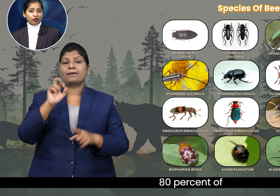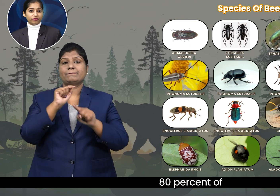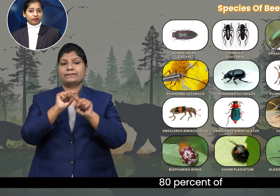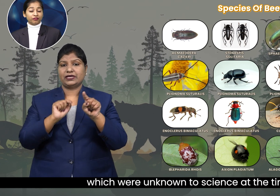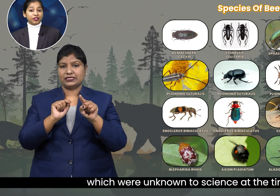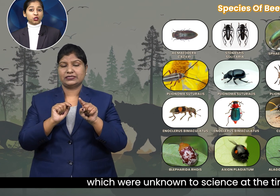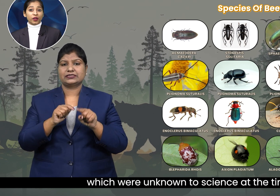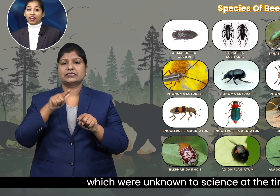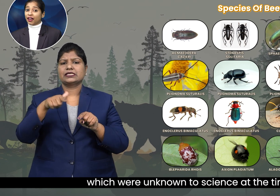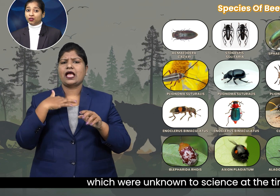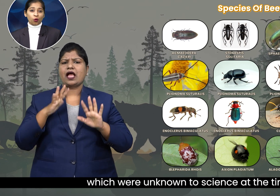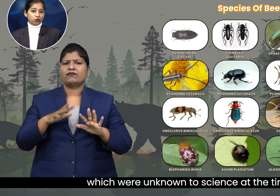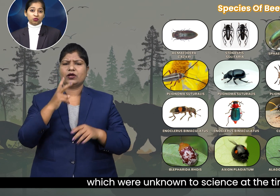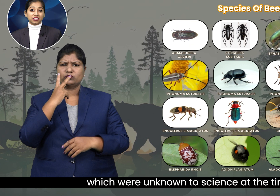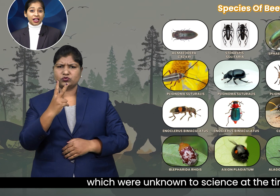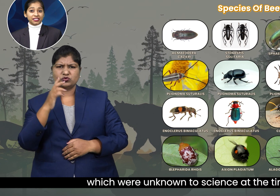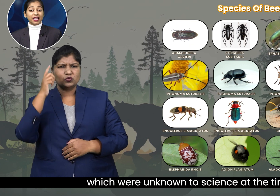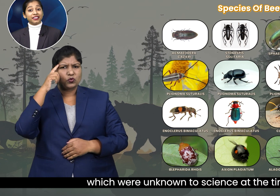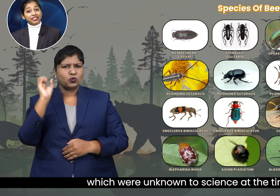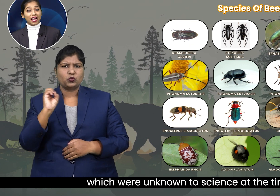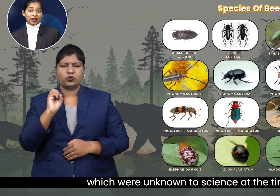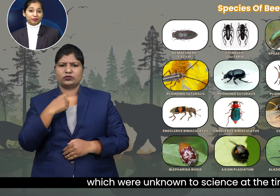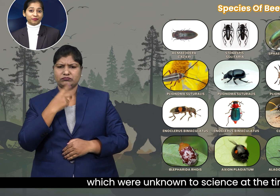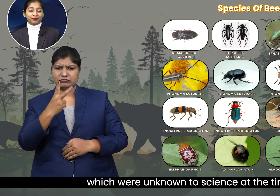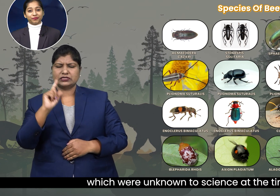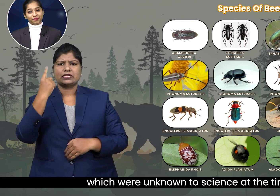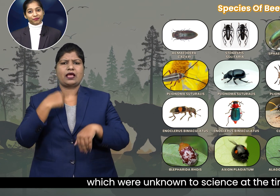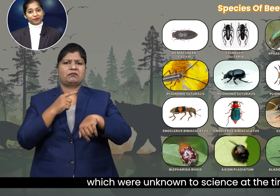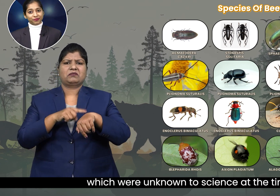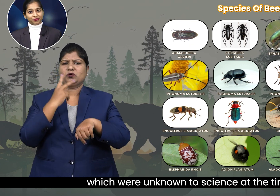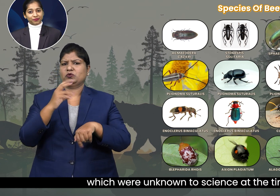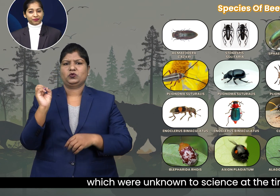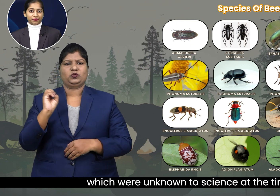80% of which were unknown to science at the time.